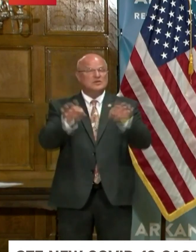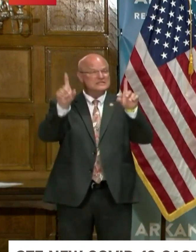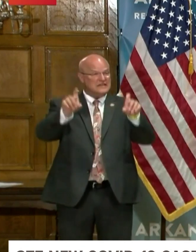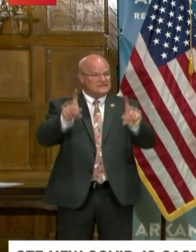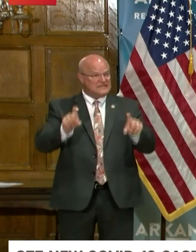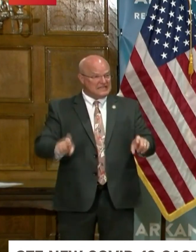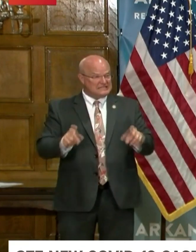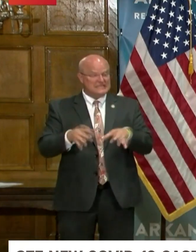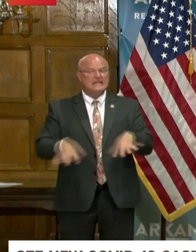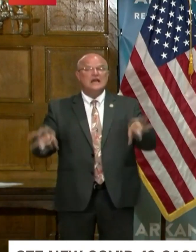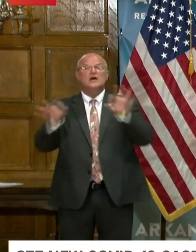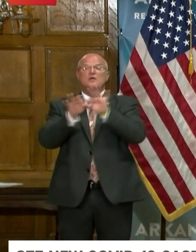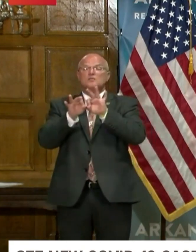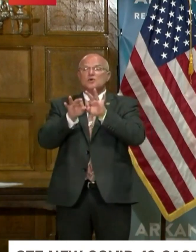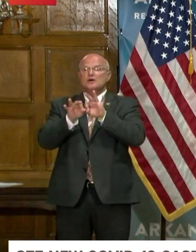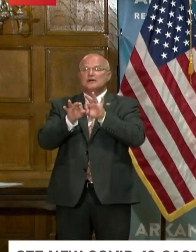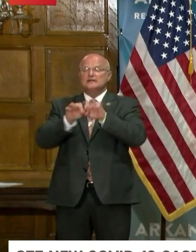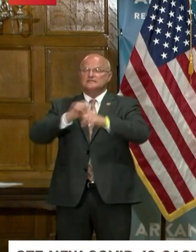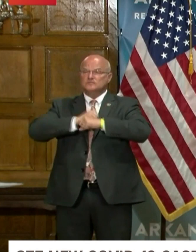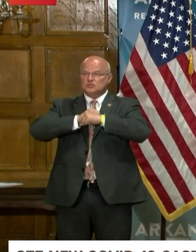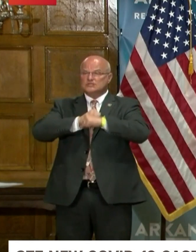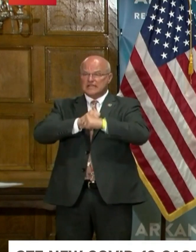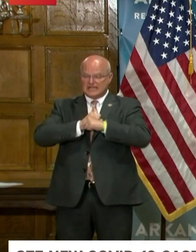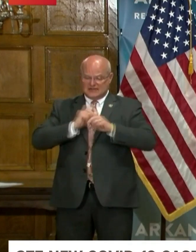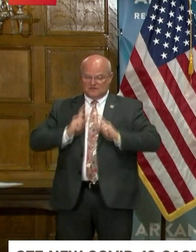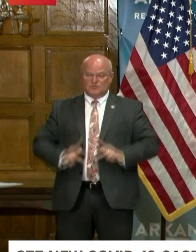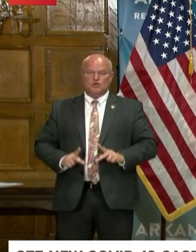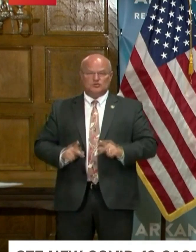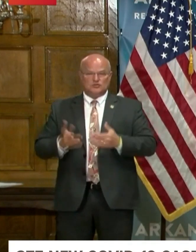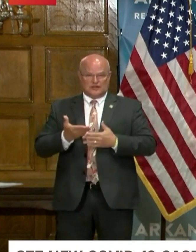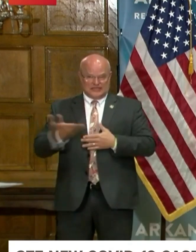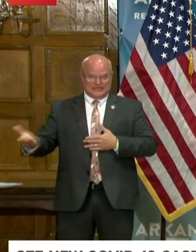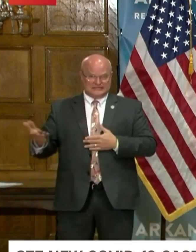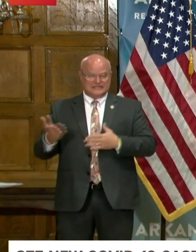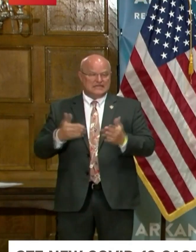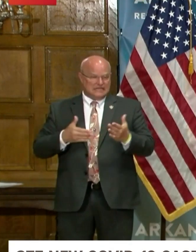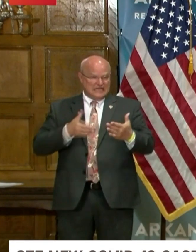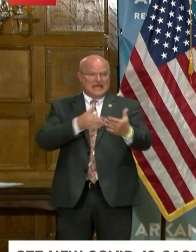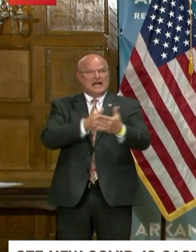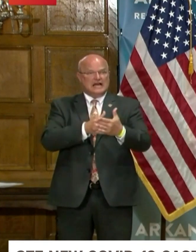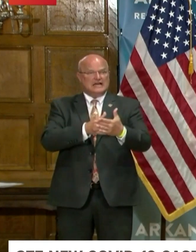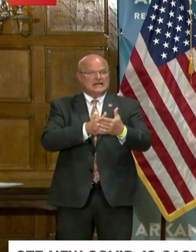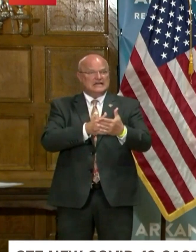testing and the importance of protective personal measures against